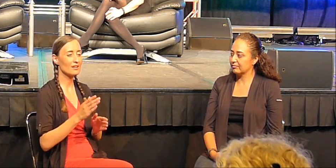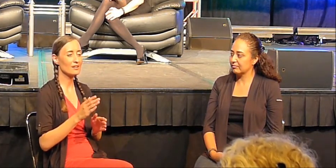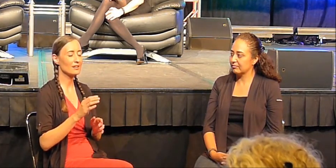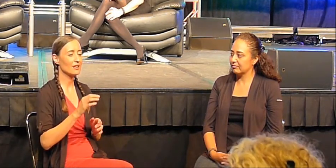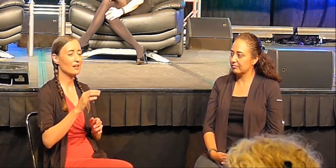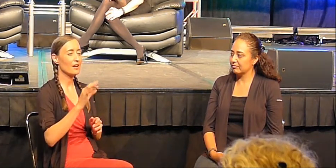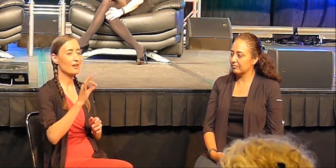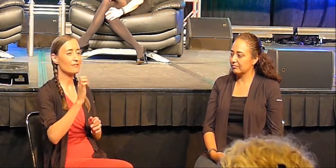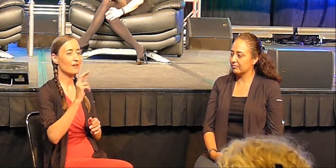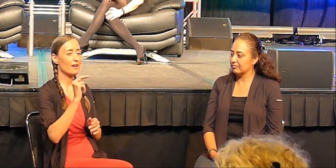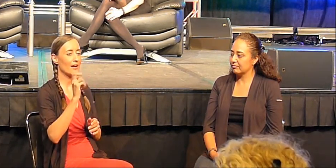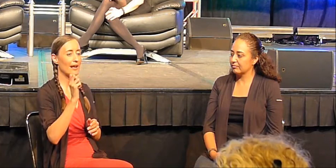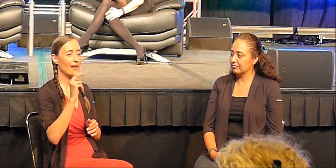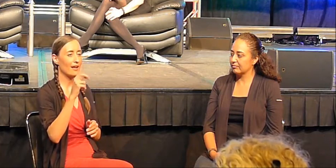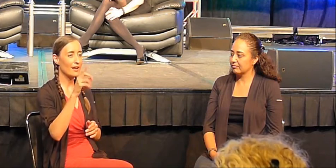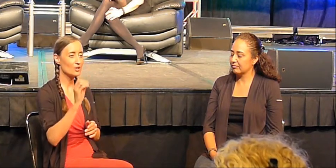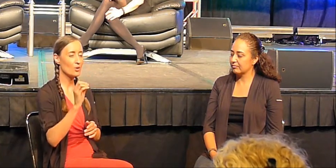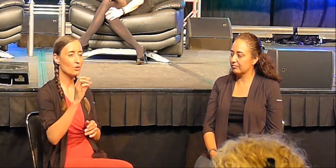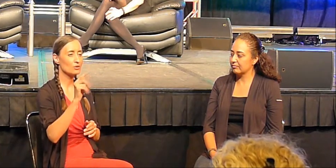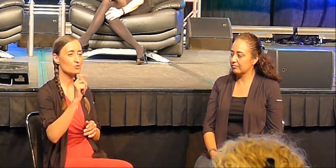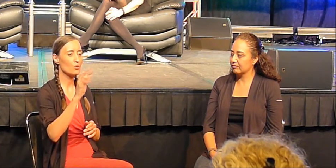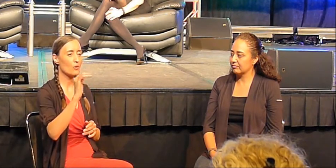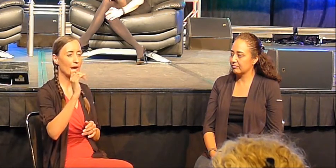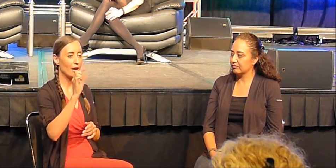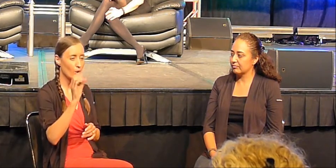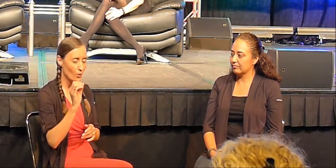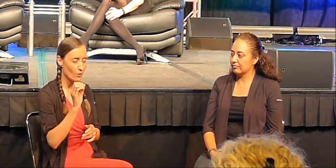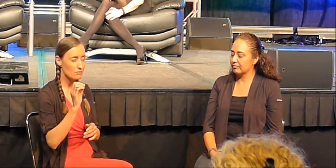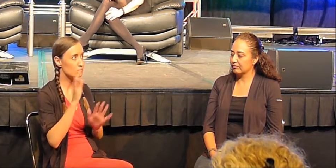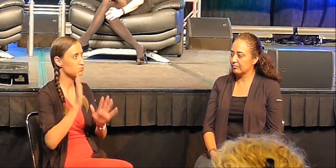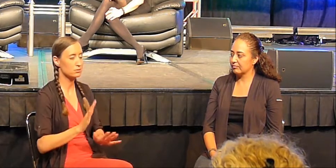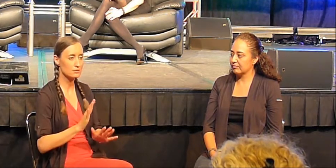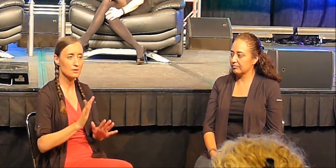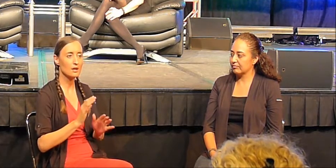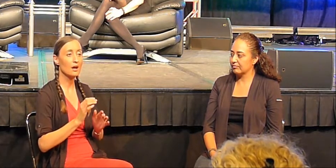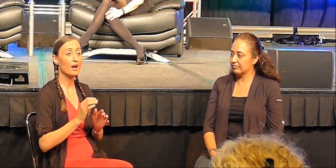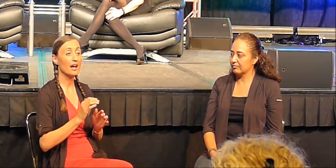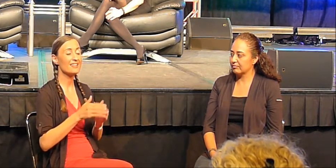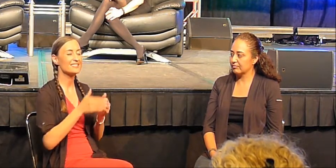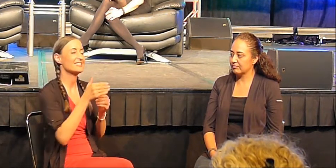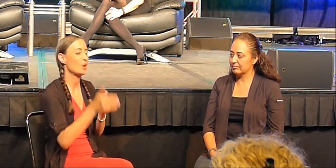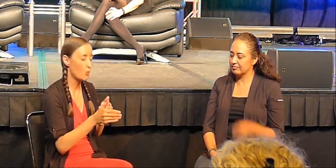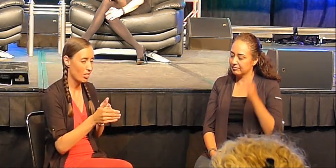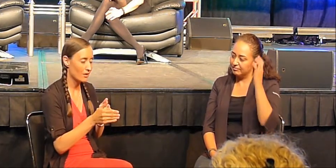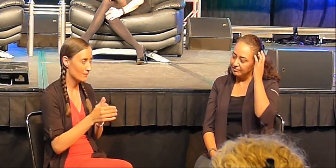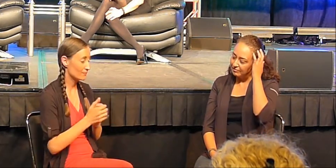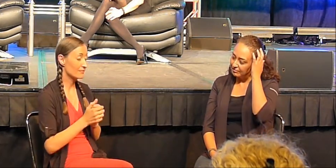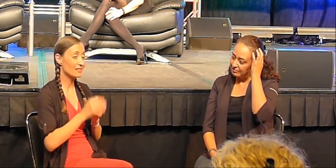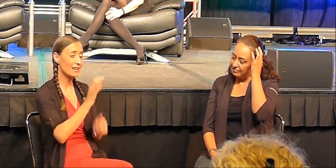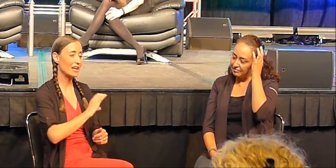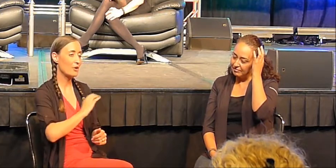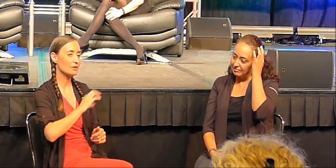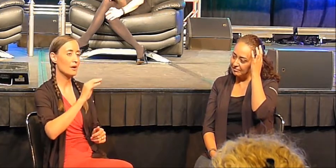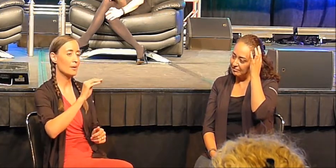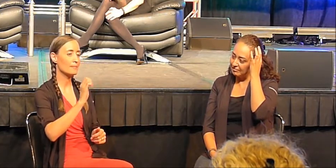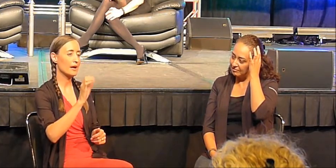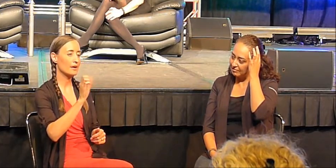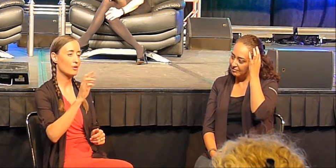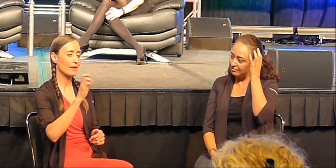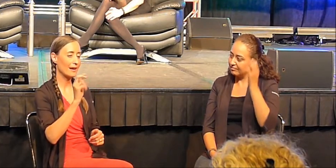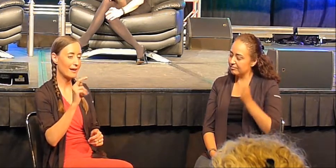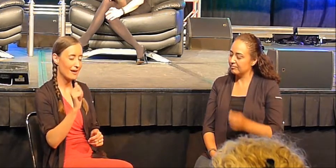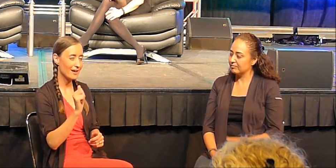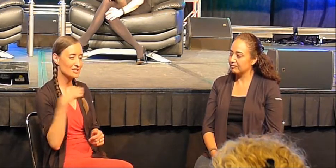Troy, a wonderful Spanish director. And this is a sequel to that film, and her character, who's called Macarena, plays a Spanish movie